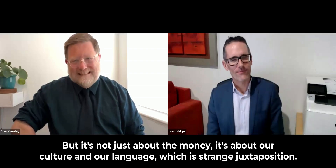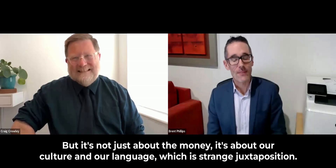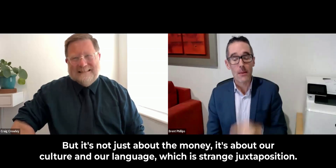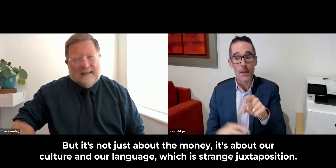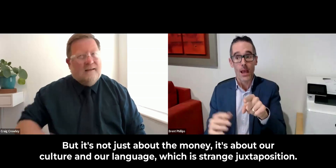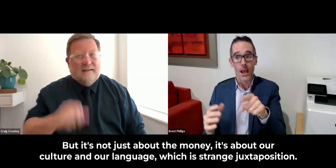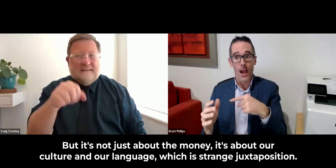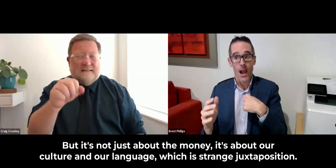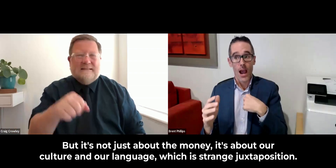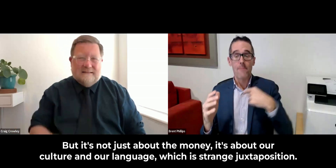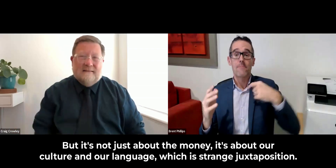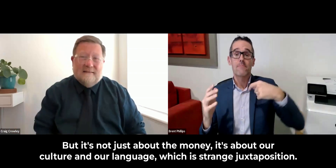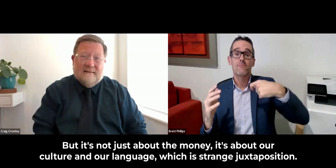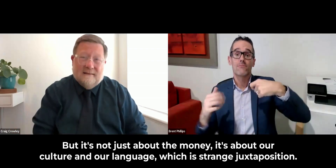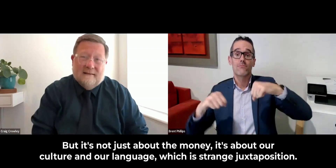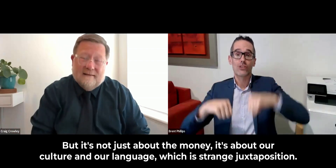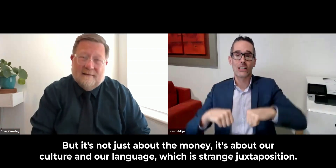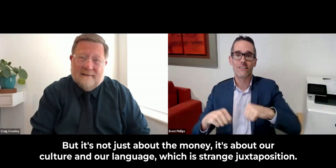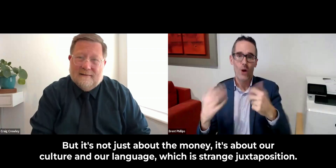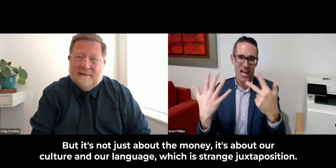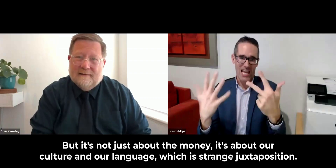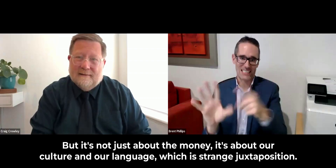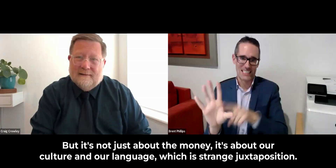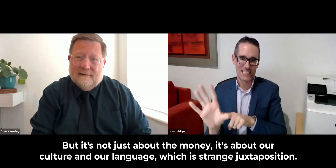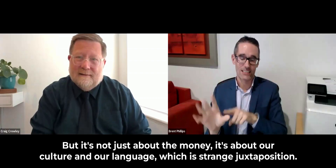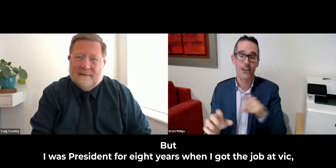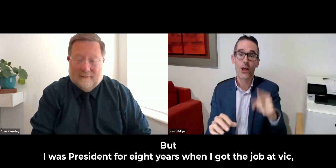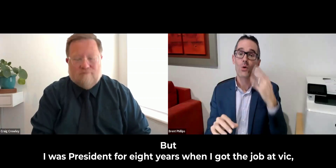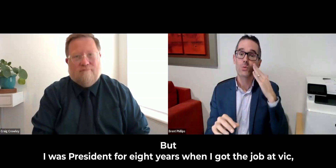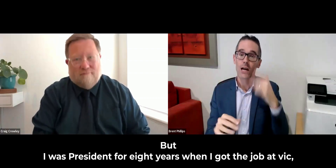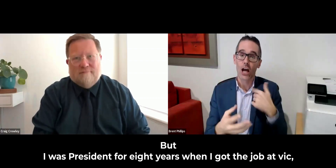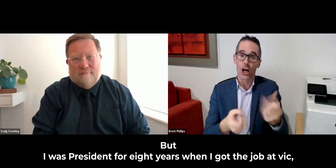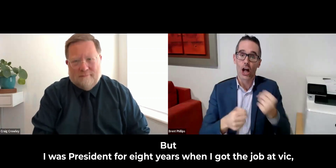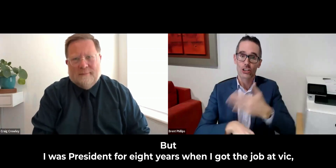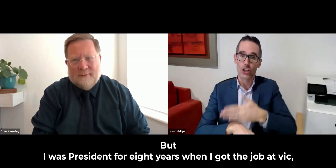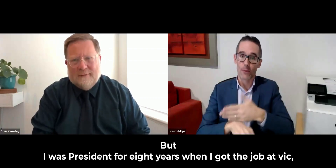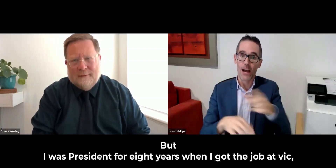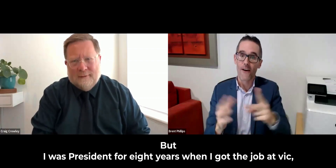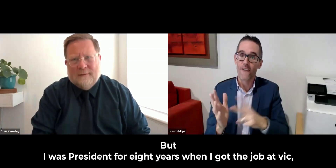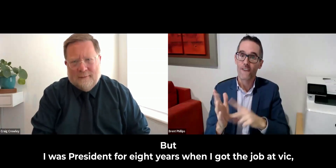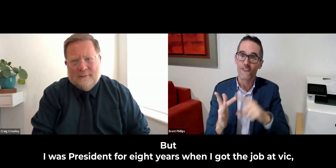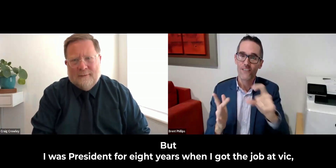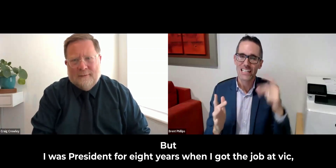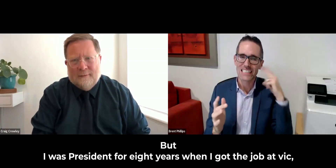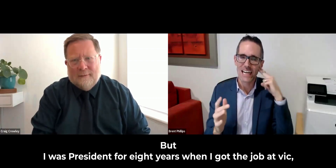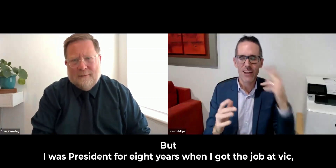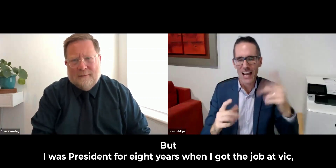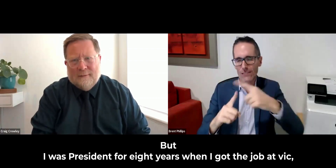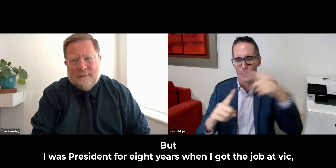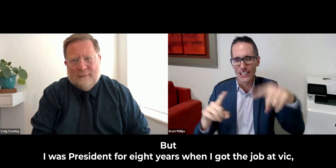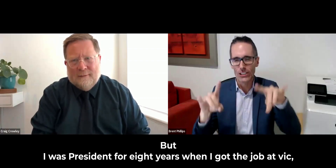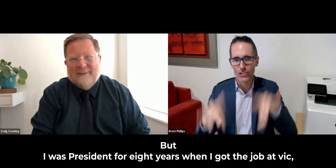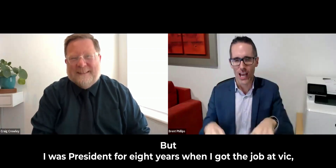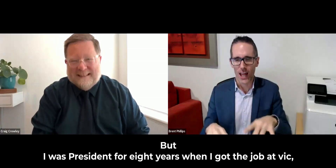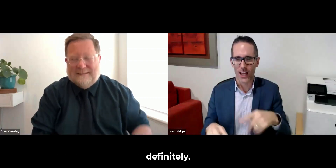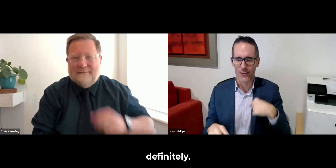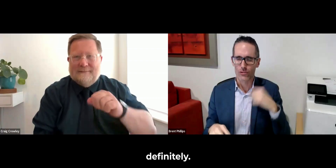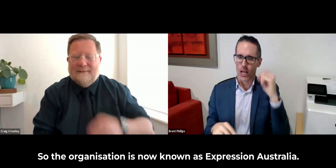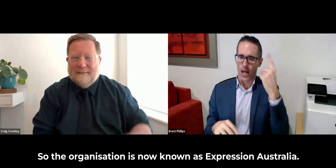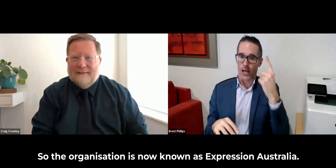our language, which is a strange juxtaposition. But I was president for 8 years when I got the job at Vic Deaf, so